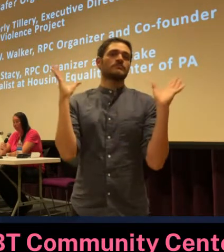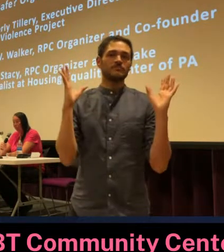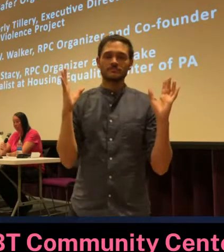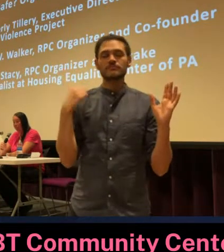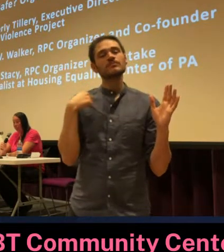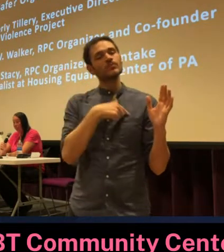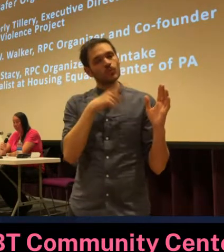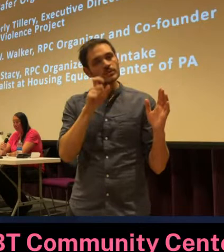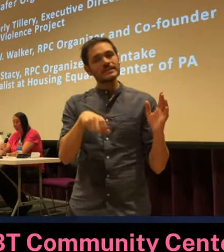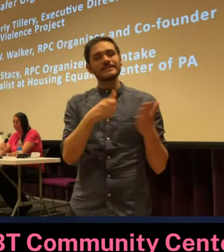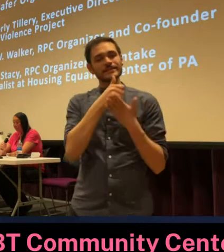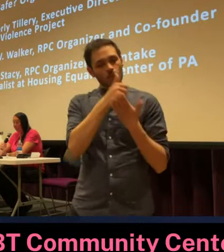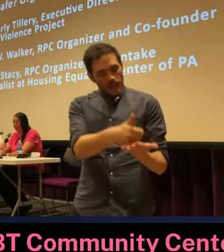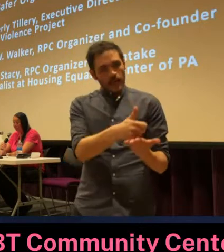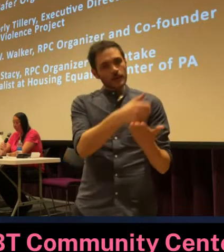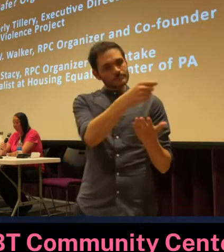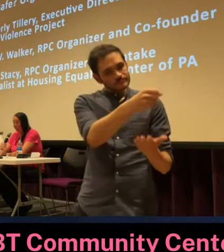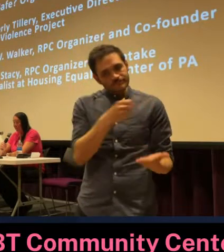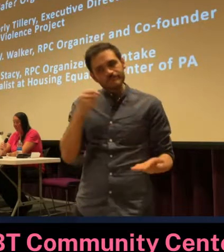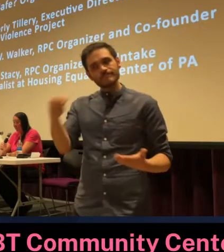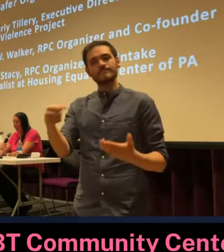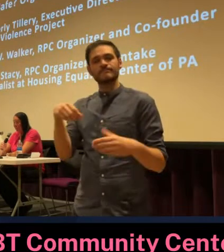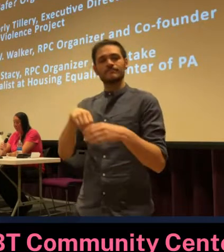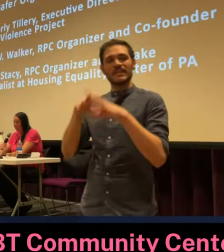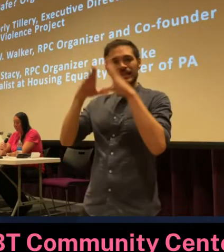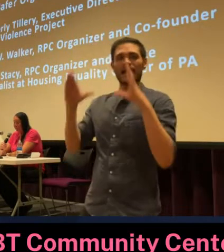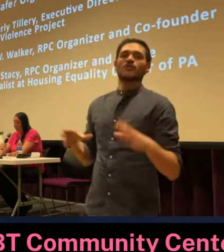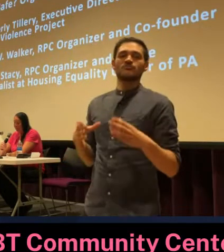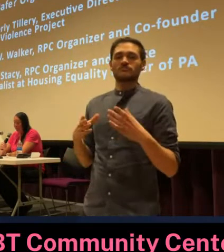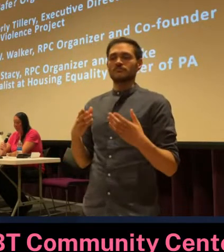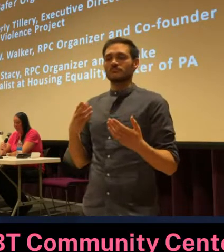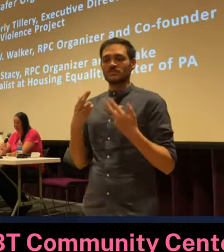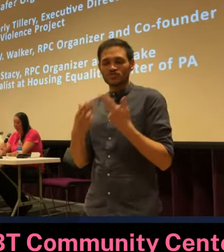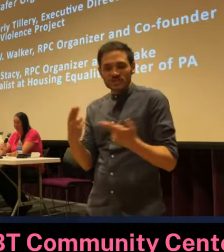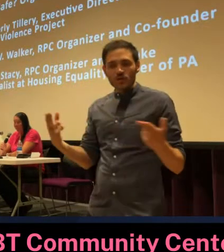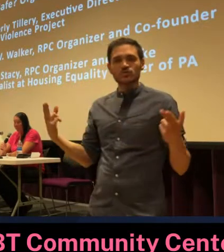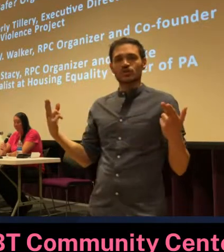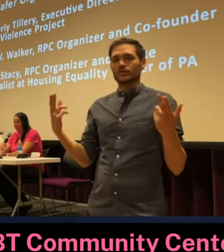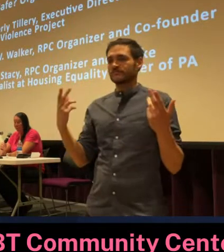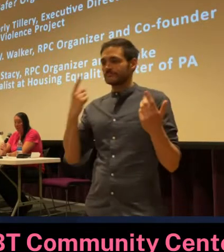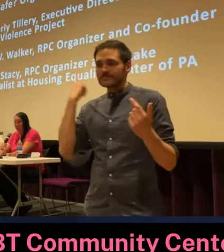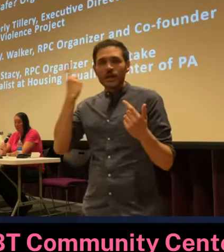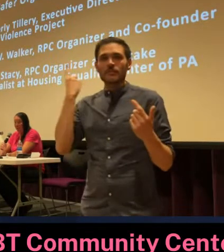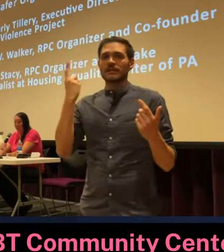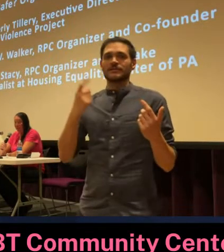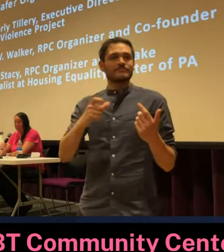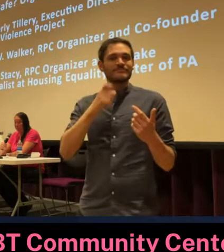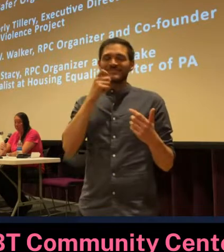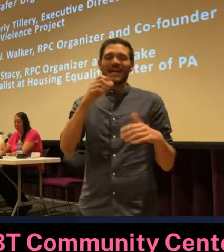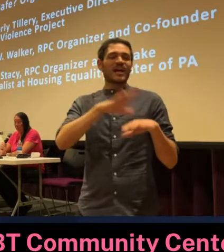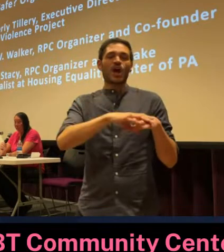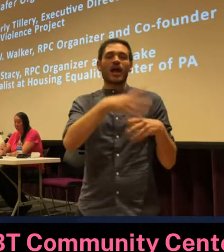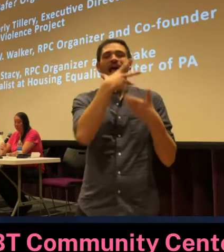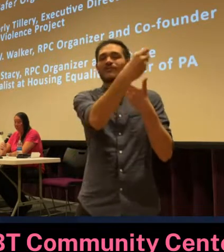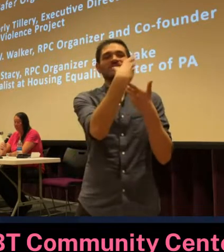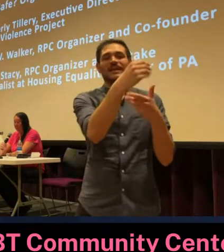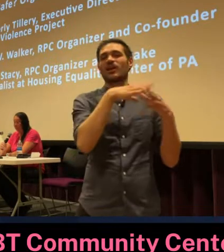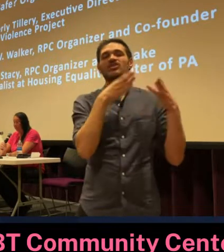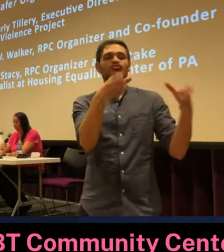it's a group sheltering system. If we can get them off the streets at night, it'll help to protect their